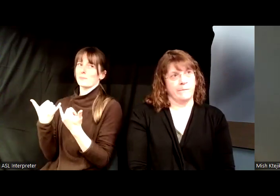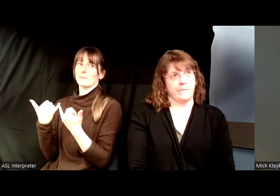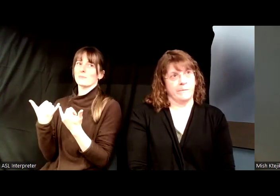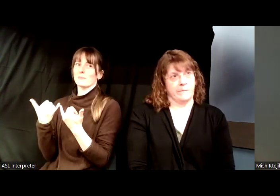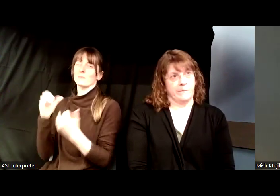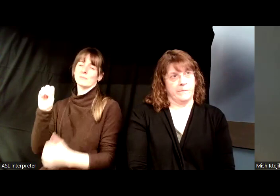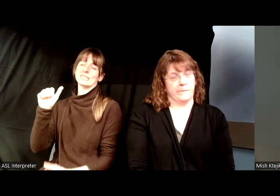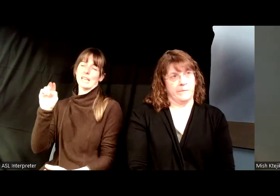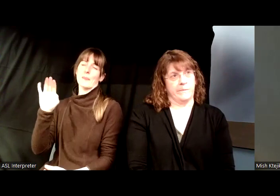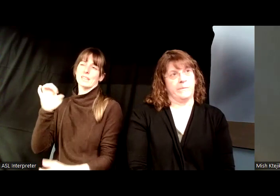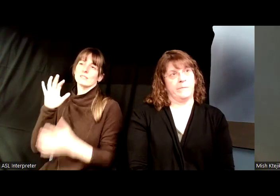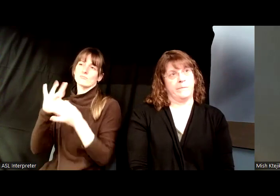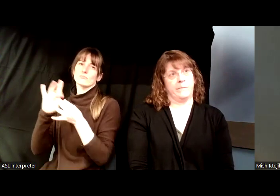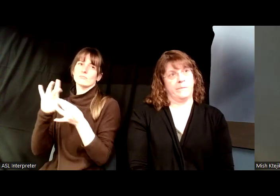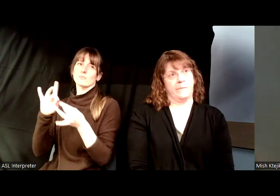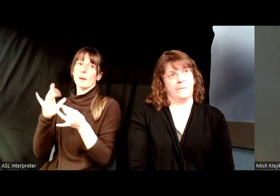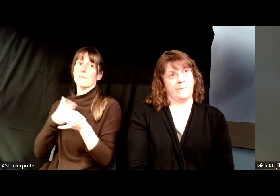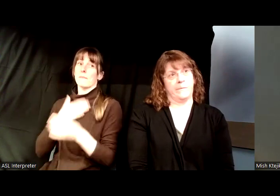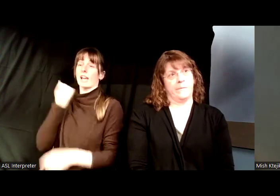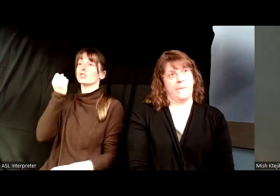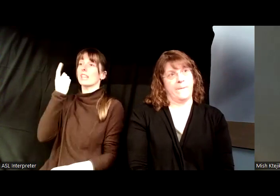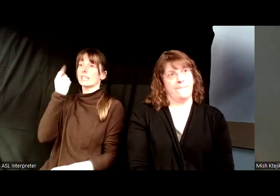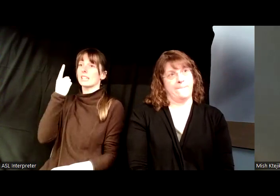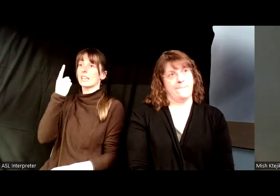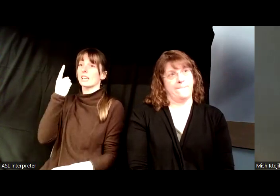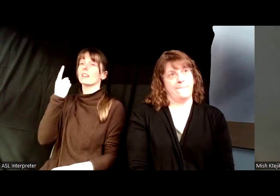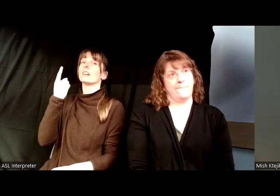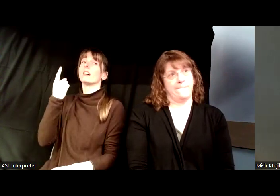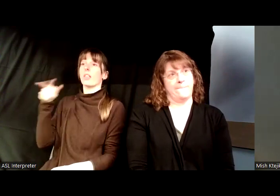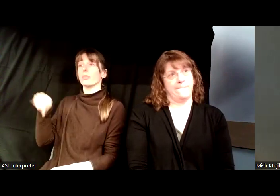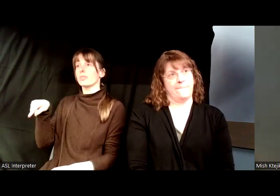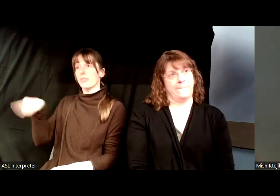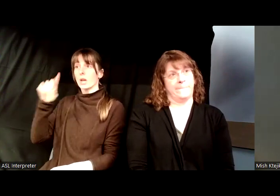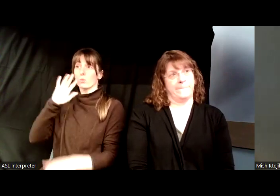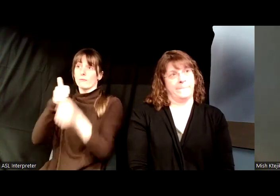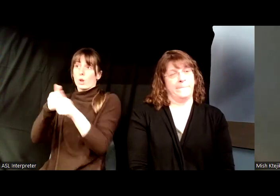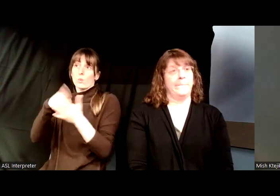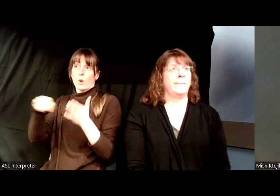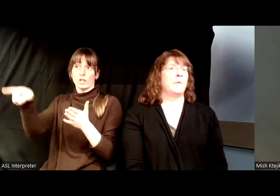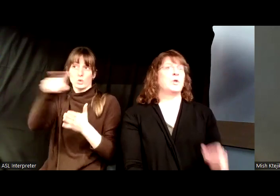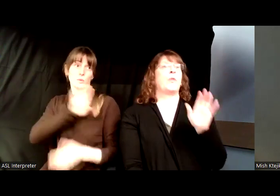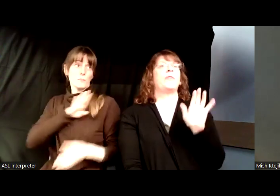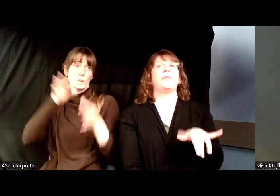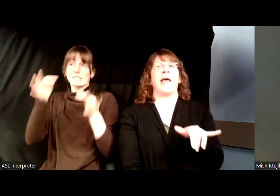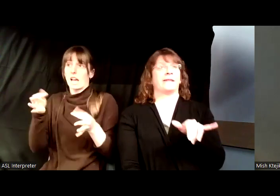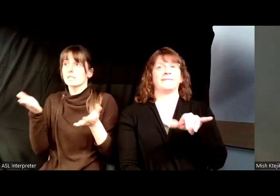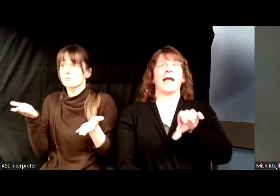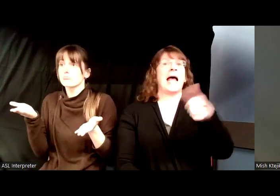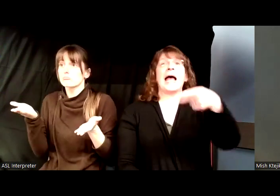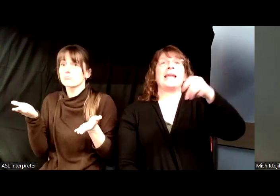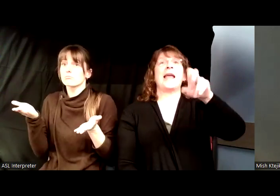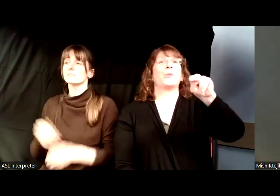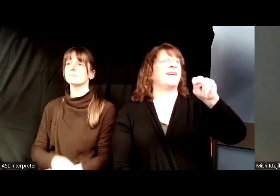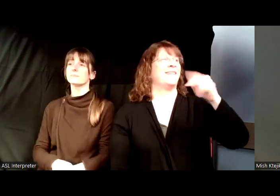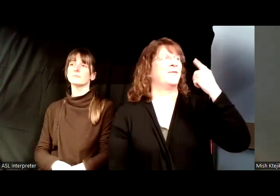is that they're gonna go with whatever this board decides, but I don't know if that's what would really happen. so